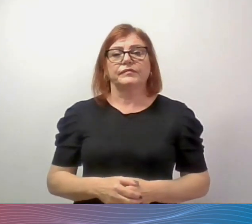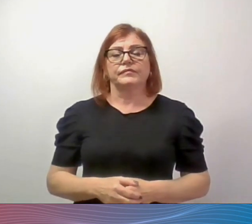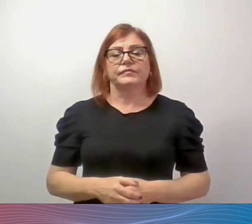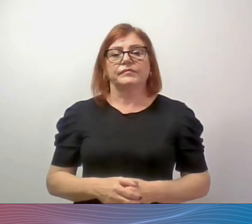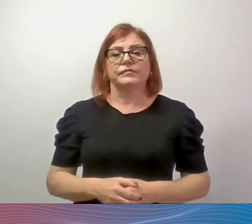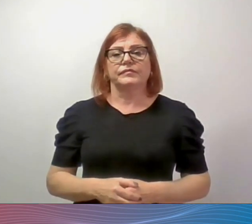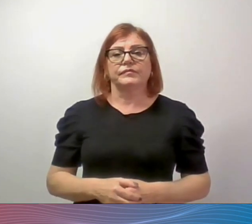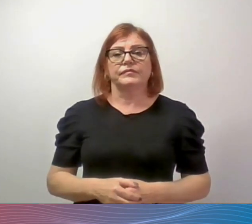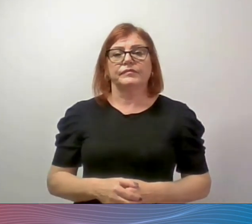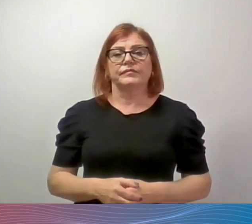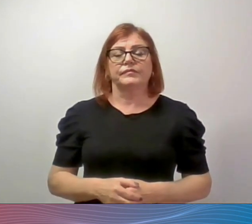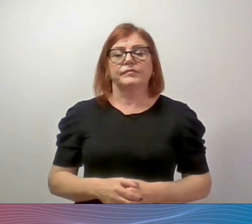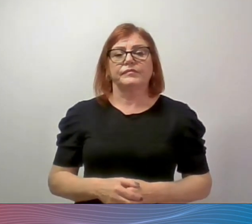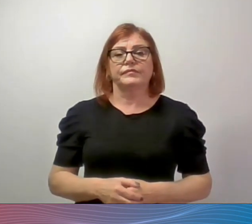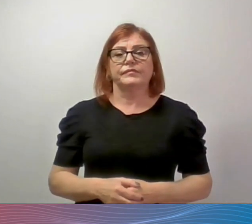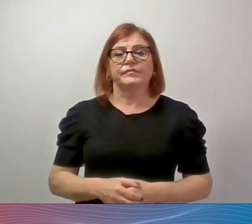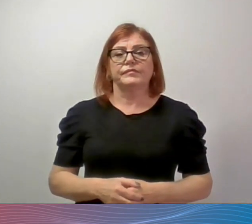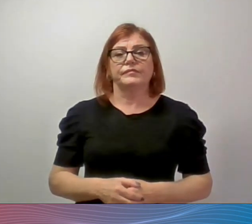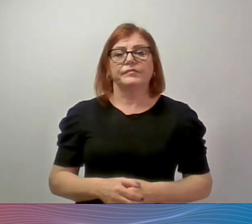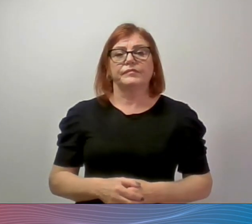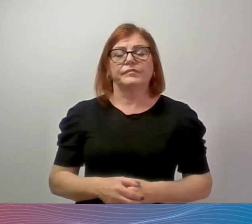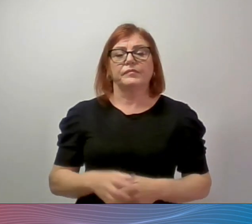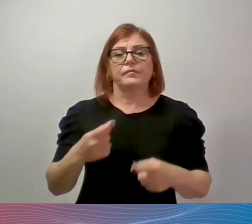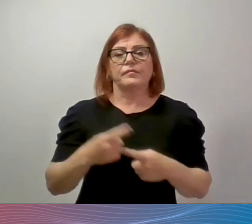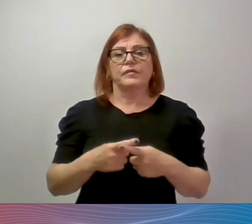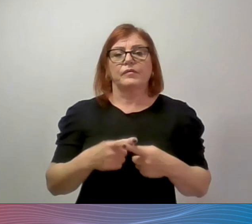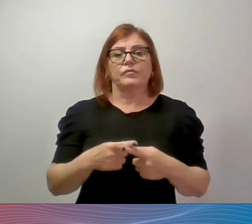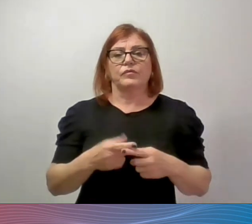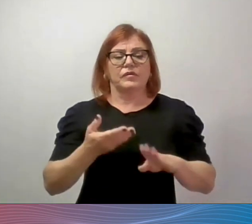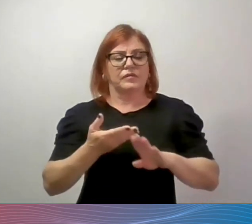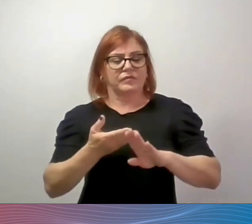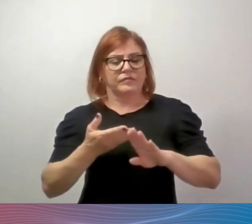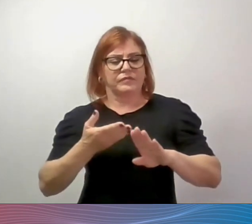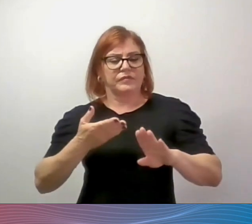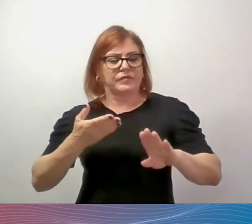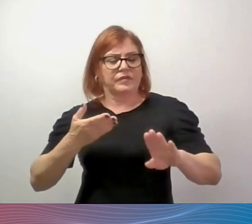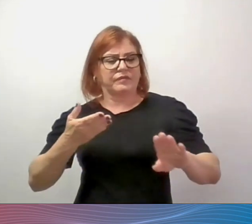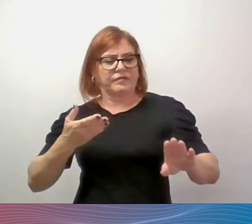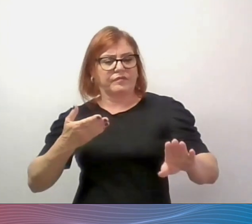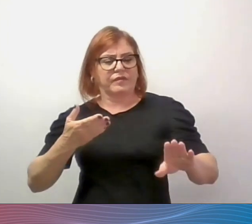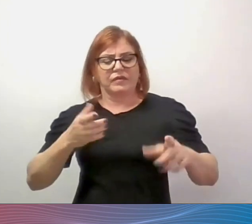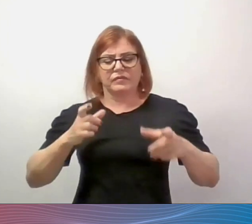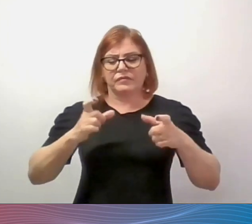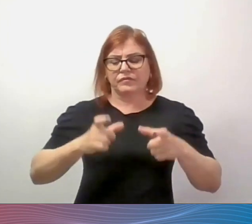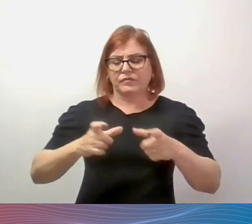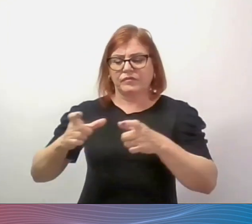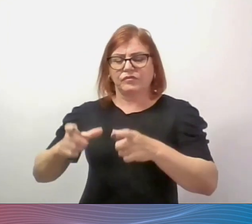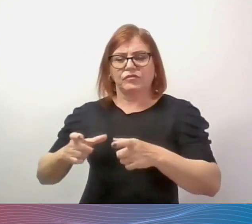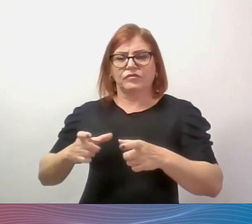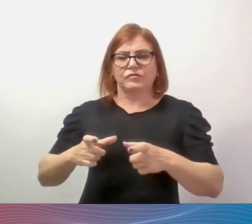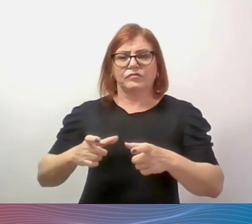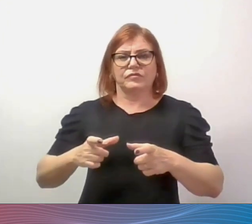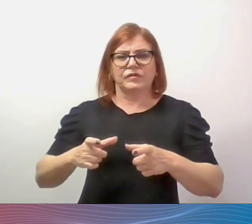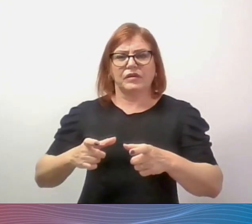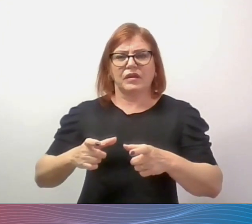is wonderful. Porque se você se afasta desse ambiente, because if you get away from this environment, no ambiente